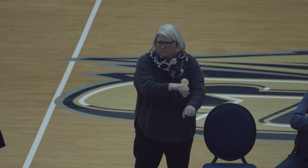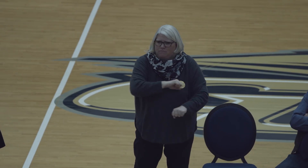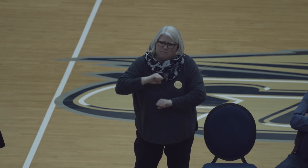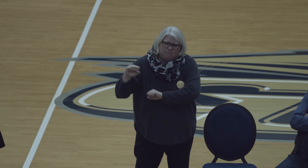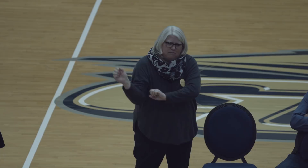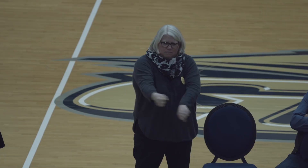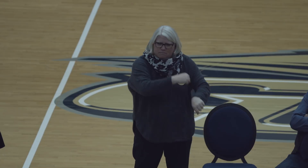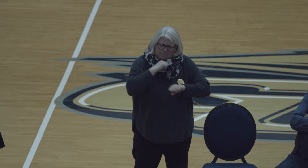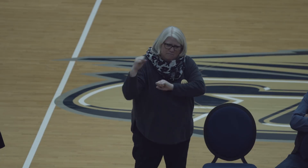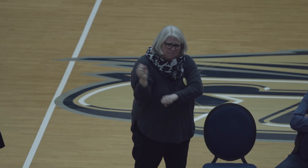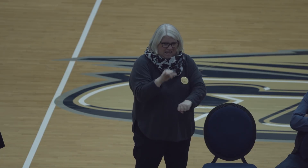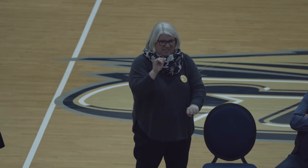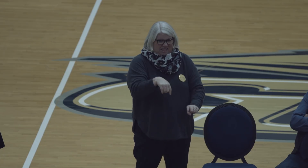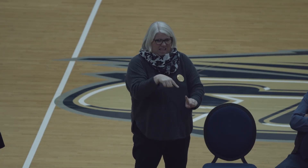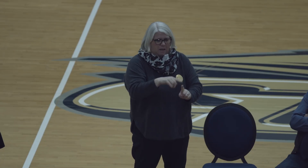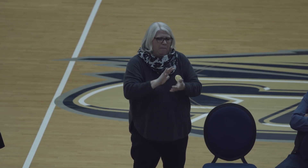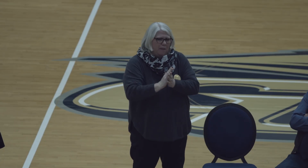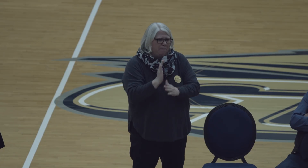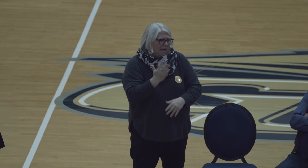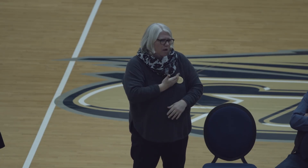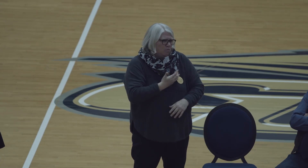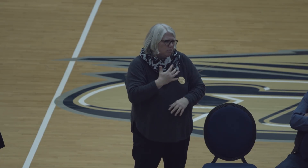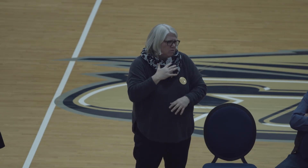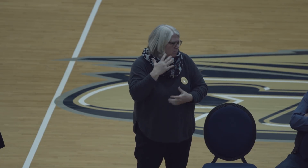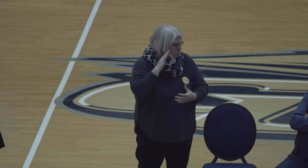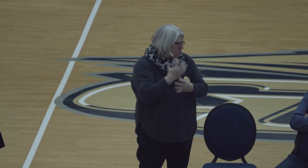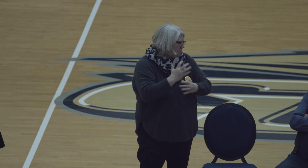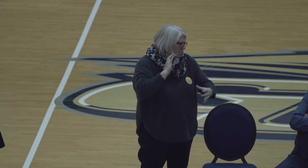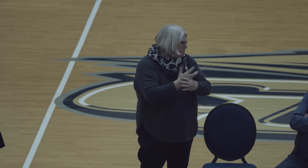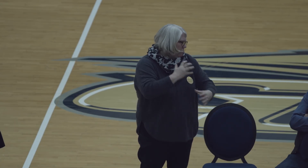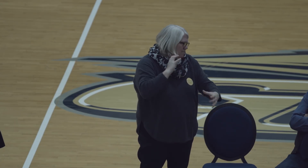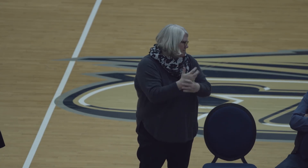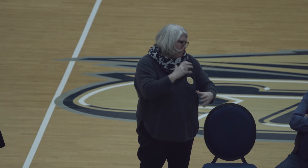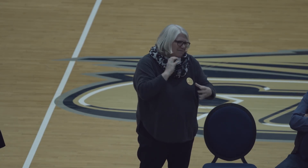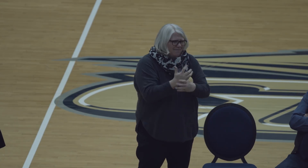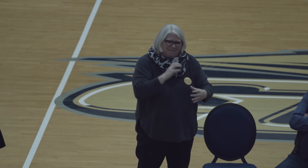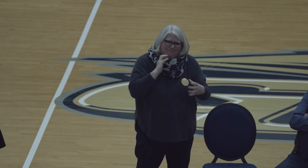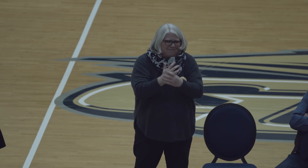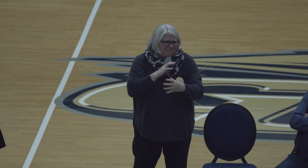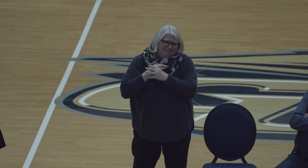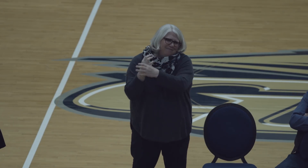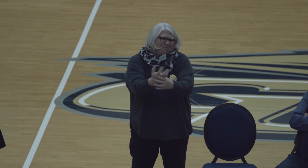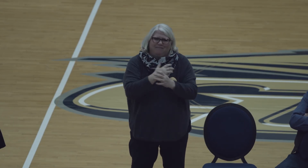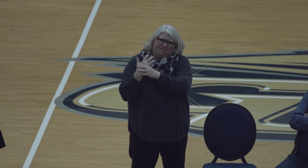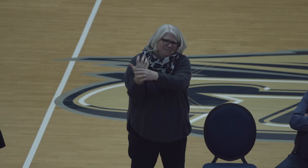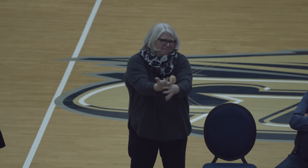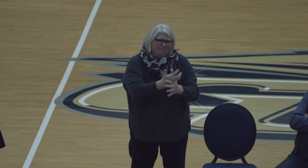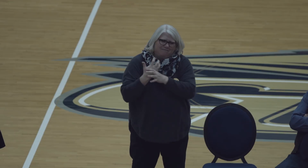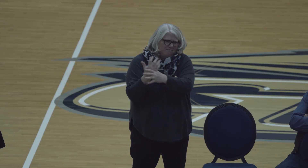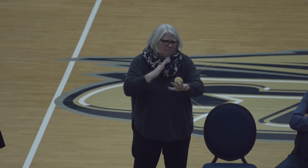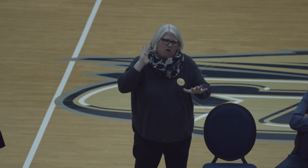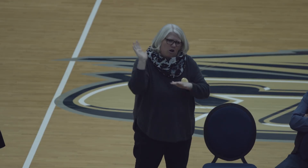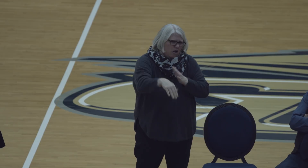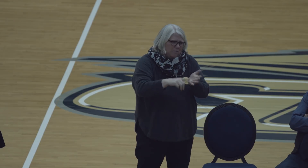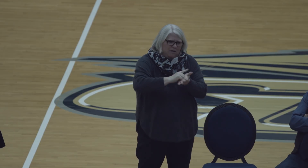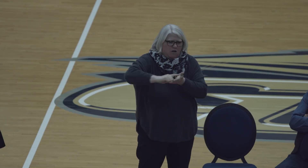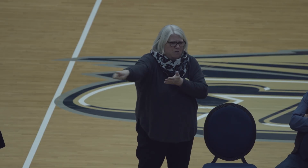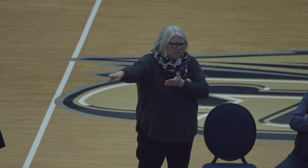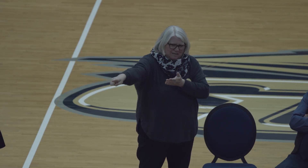we all got in, we took them and drove them around, and that became our messenger vehicles, and in fact, transportation vehicles. We were transporting people